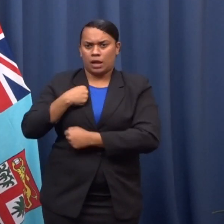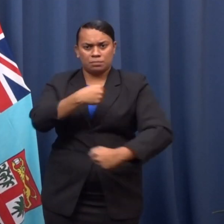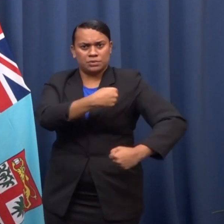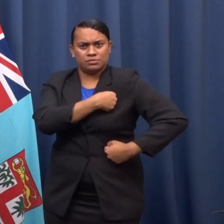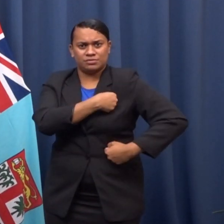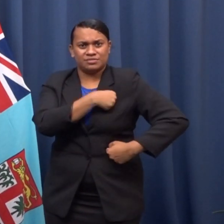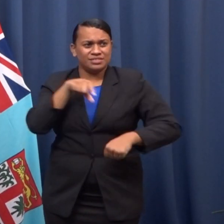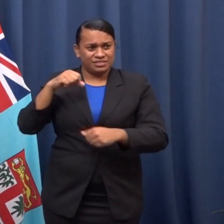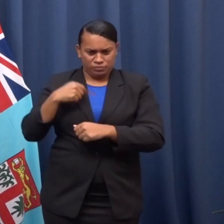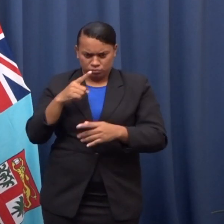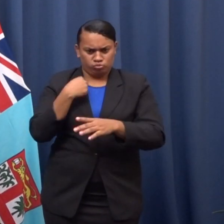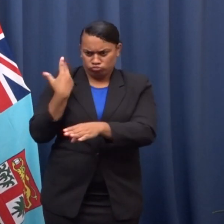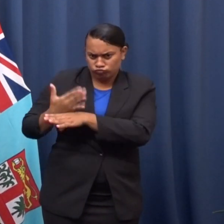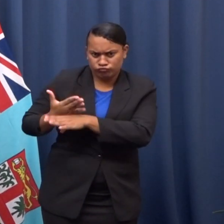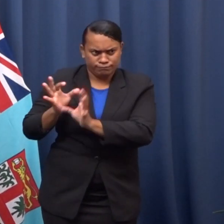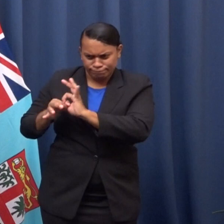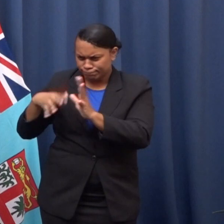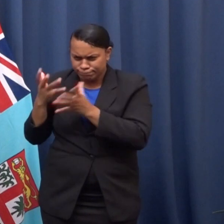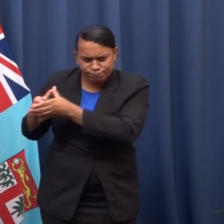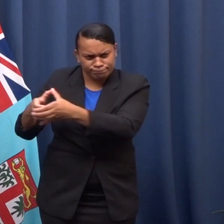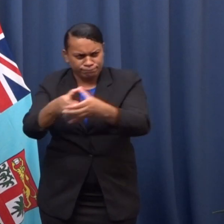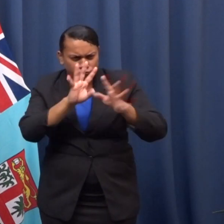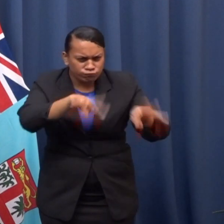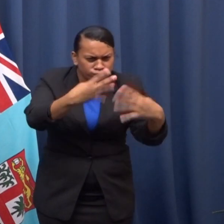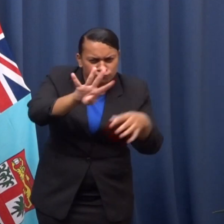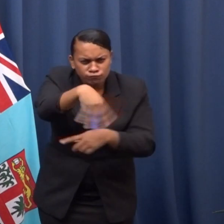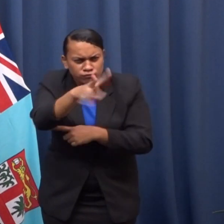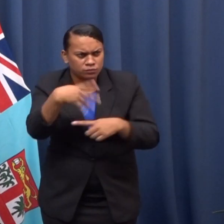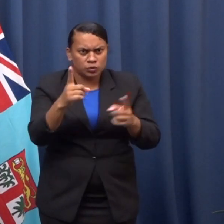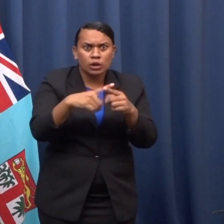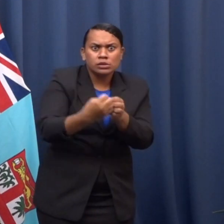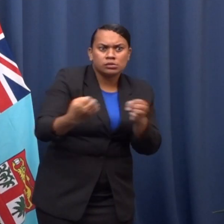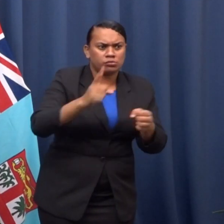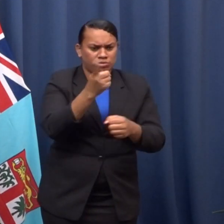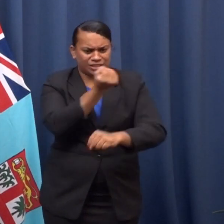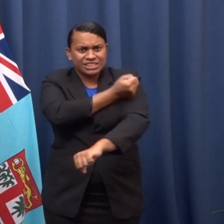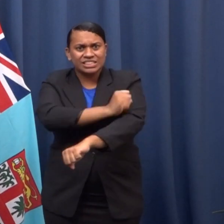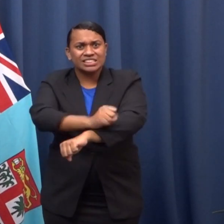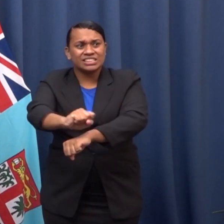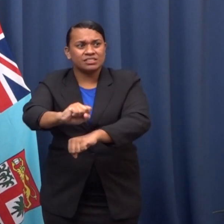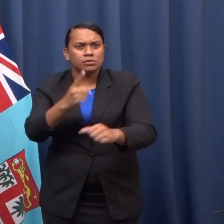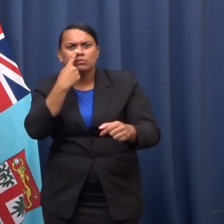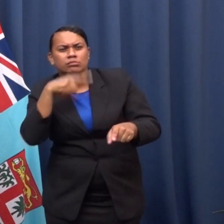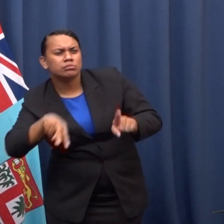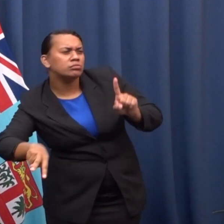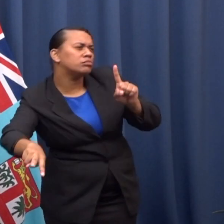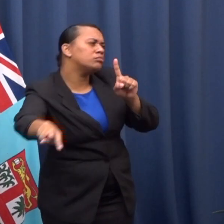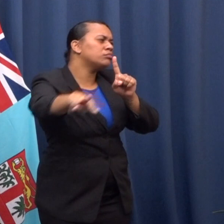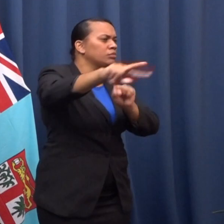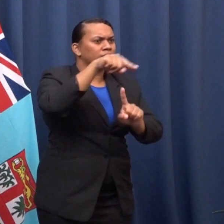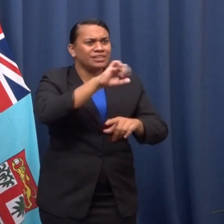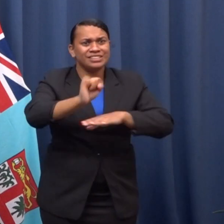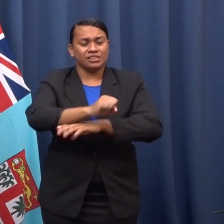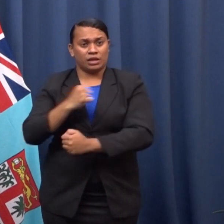extended our seafront patrols right up to the Mpa area and to Port Ndenarau. So